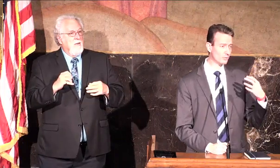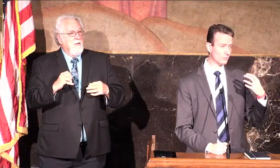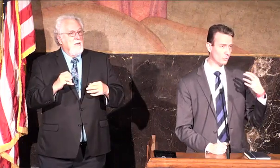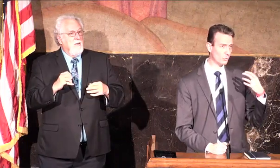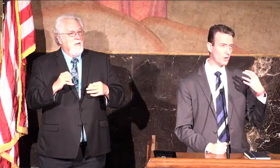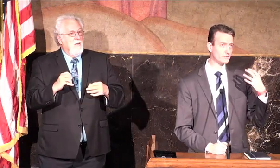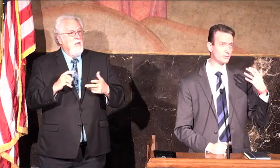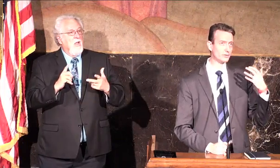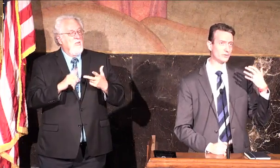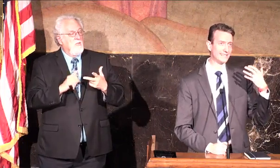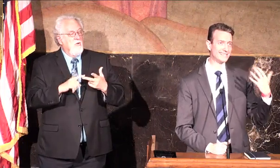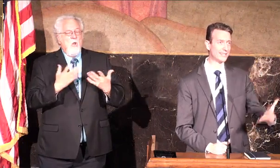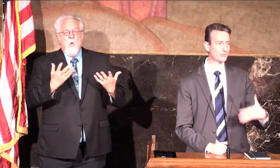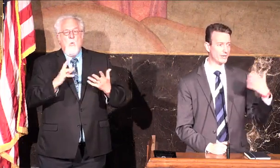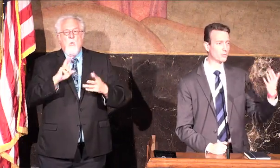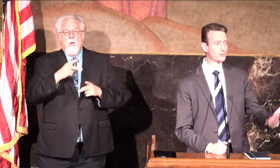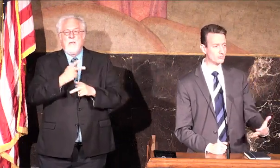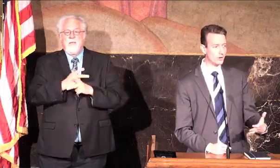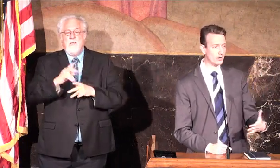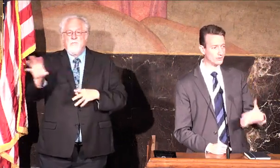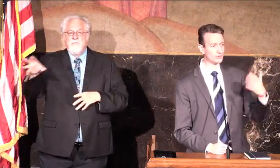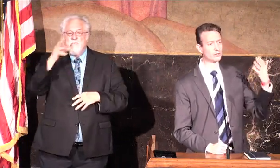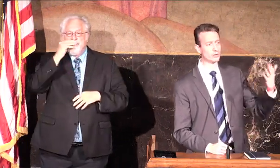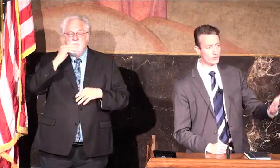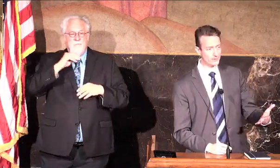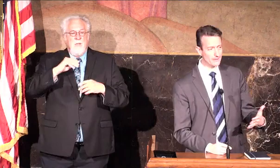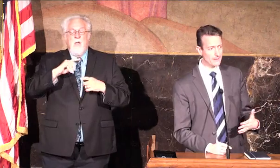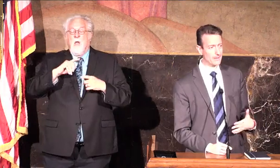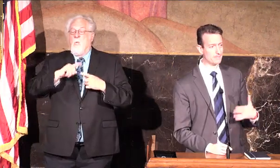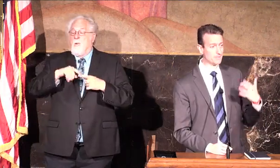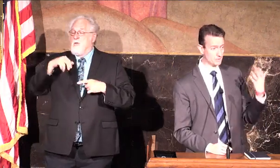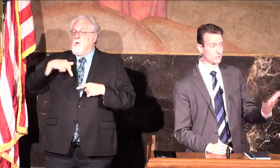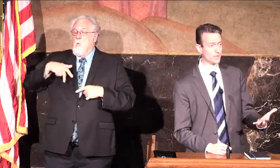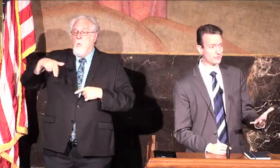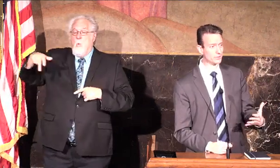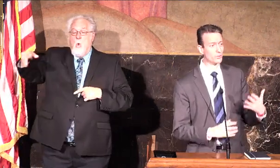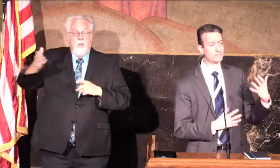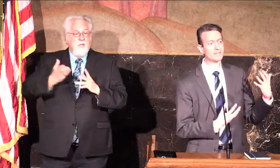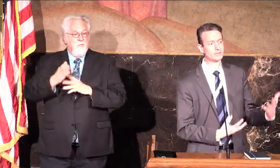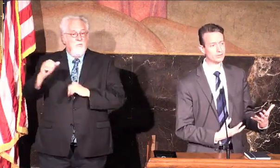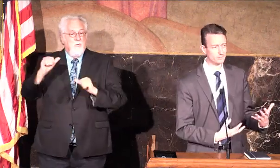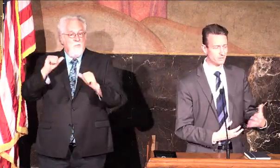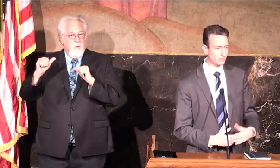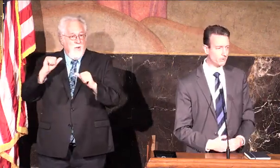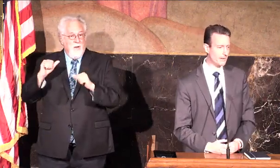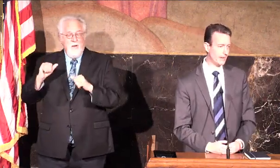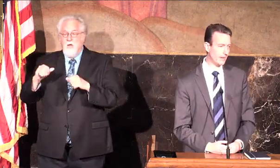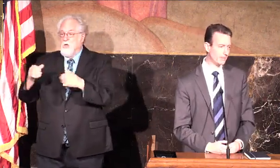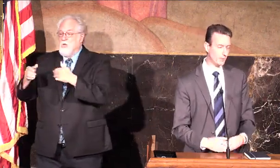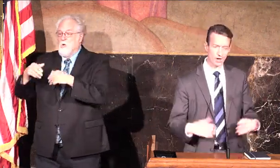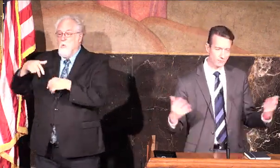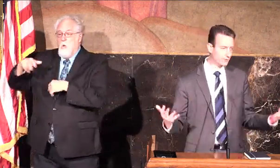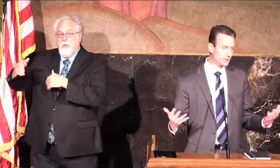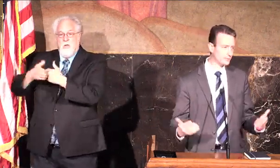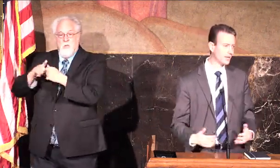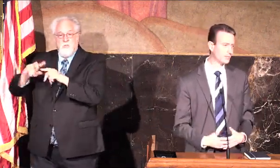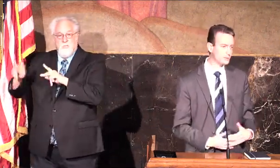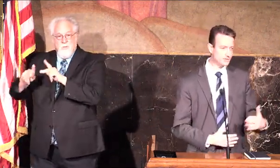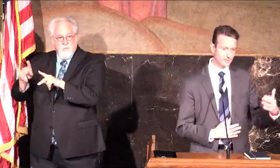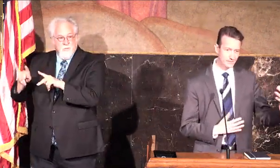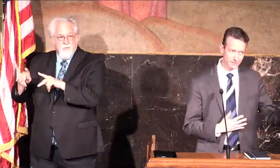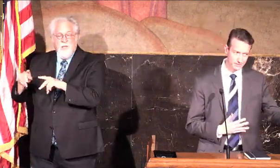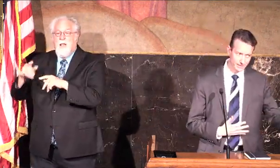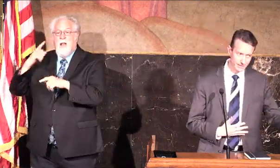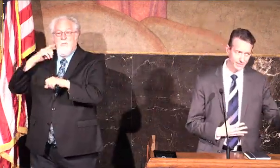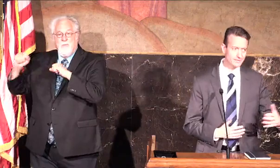really what's sort of entailed by going to a bar. It's usually you're going to socialize. You're going to be close to people. Often there could be loud